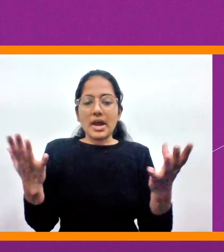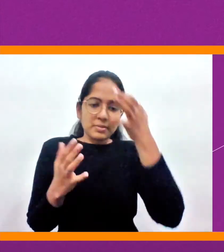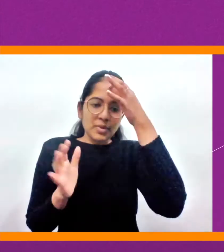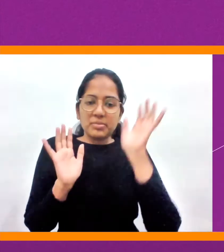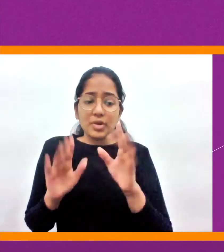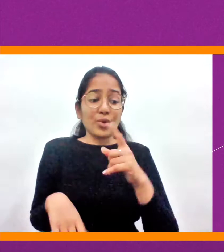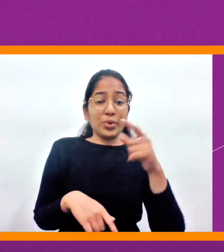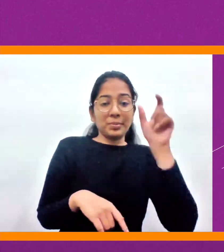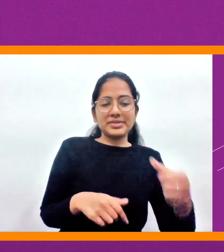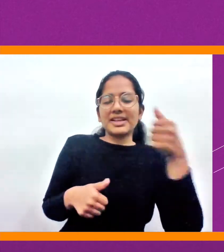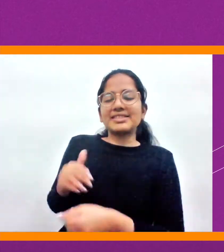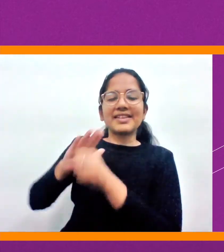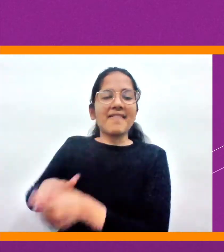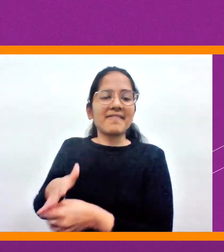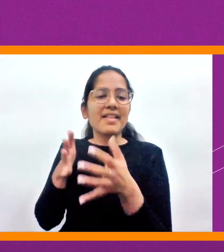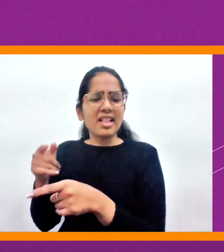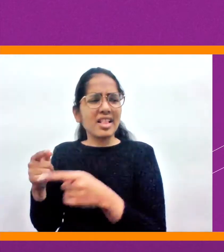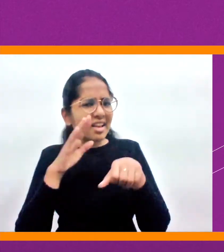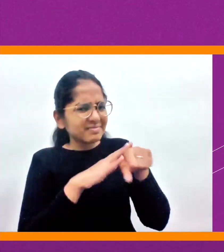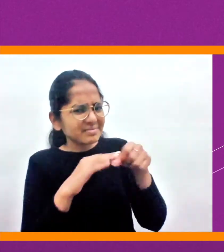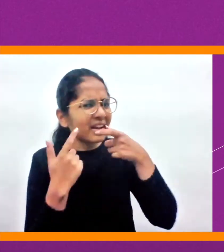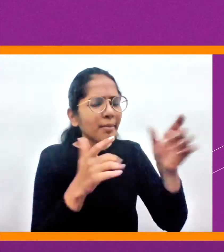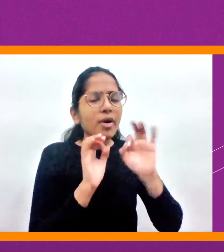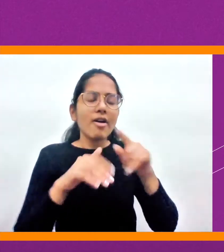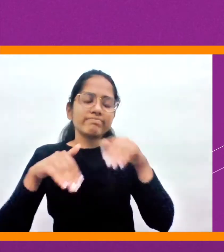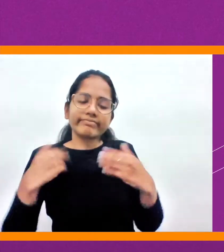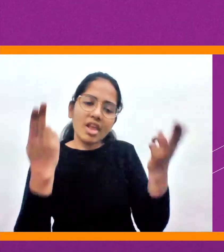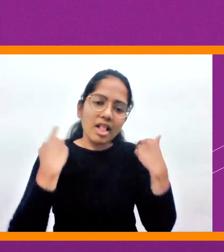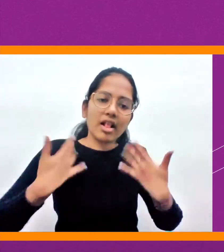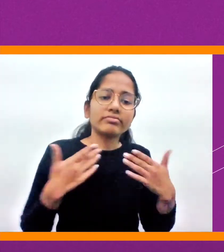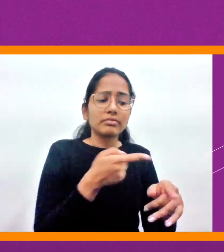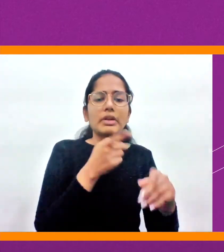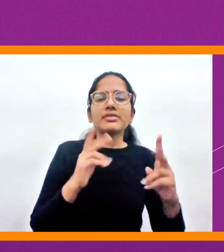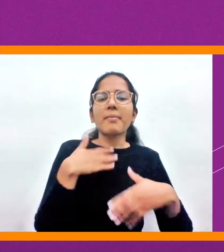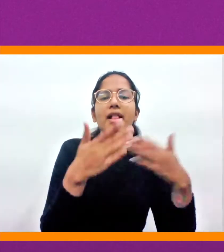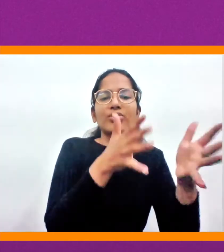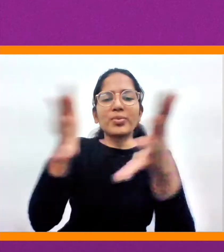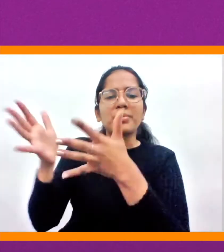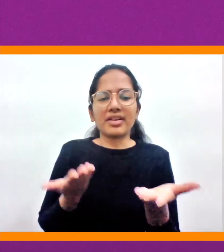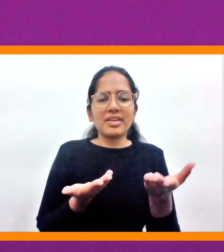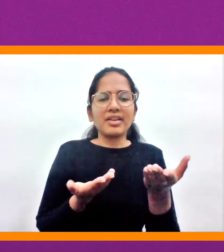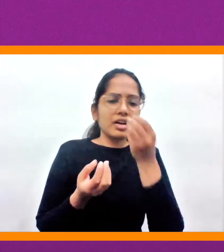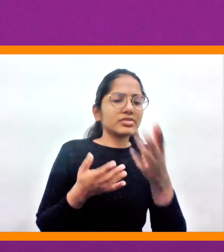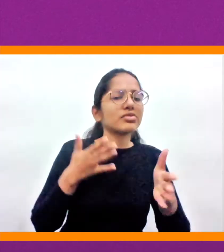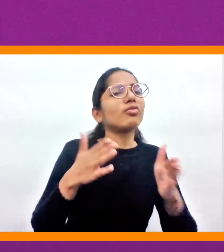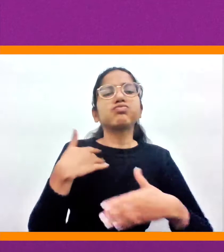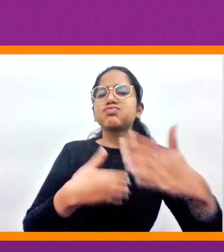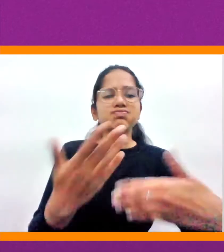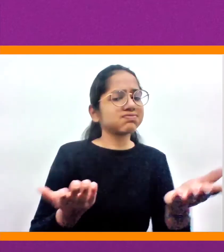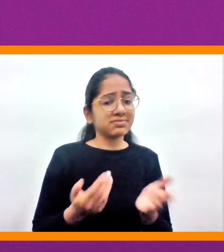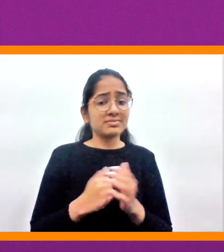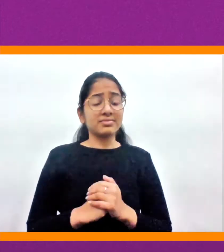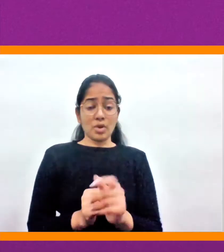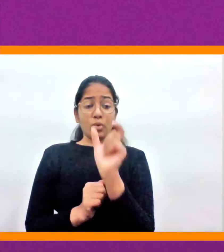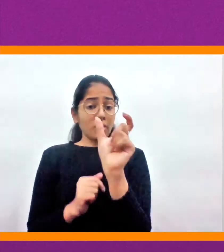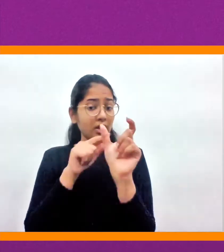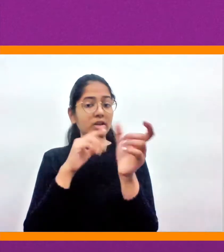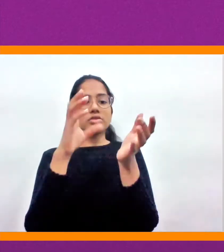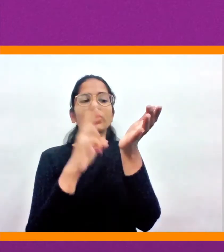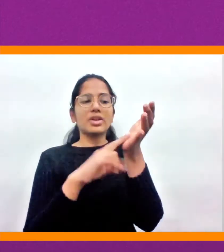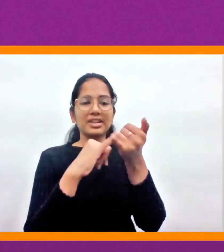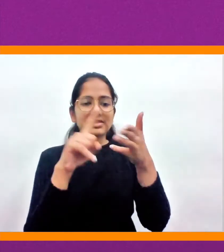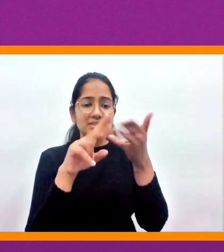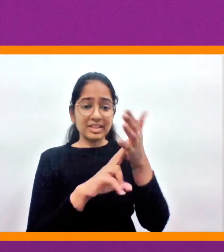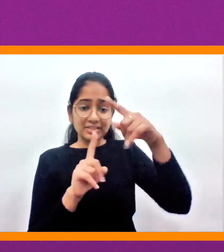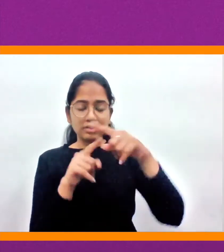our communities when we also simultaneously don't hold perpetrators accountable, but rather enable them to harm others.